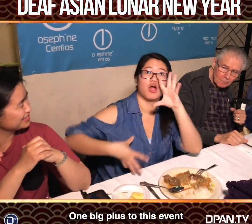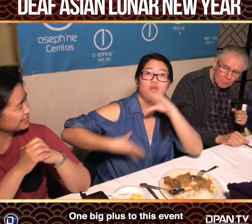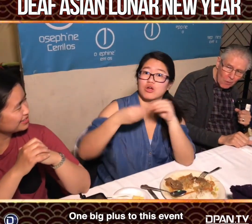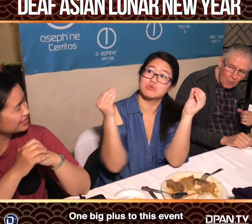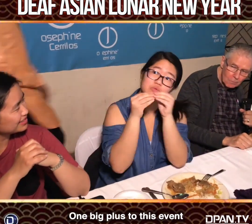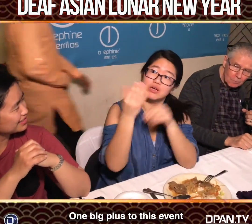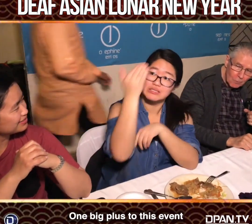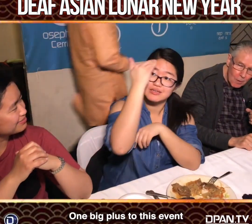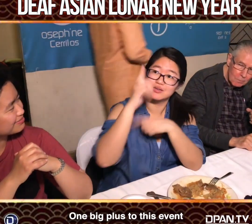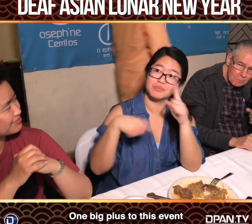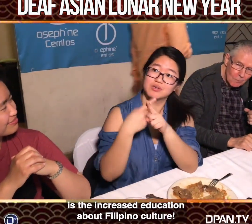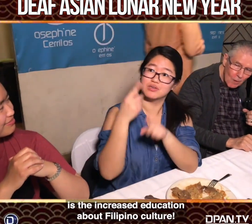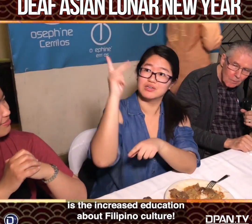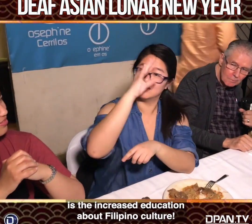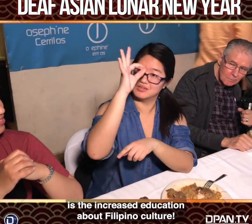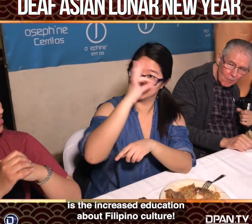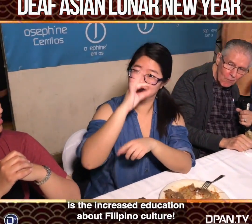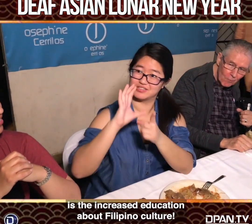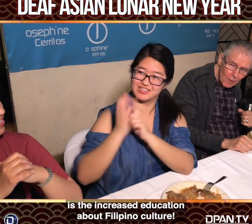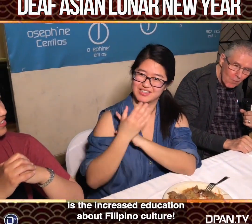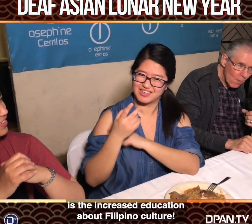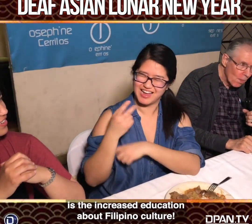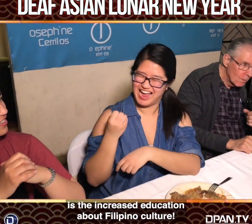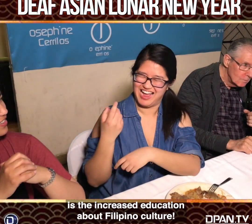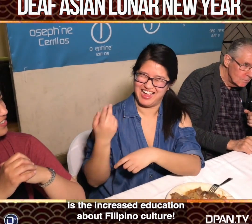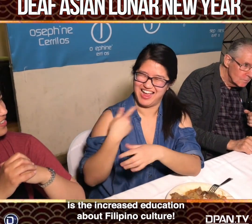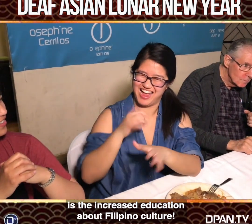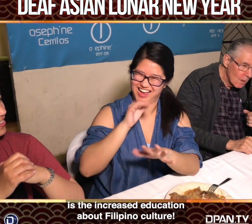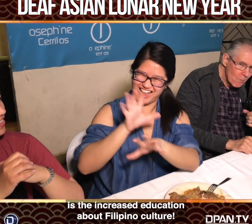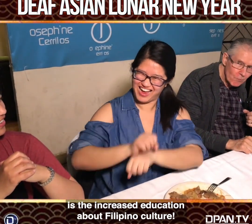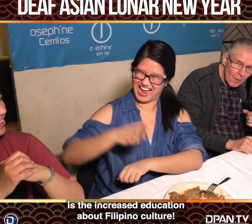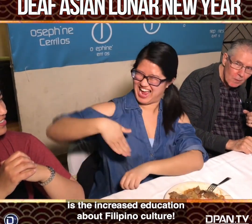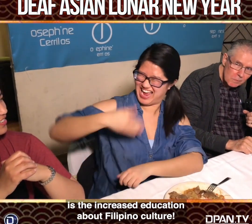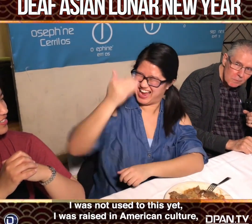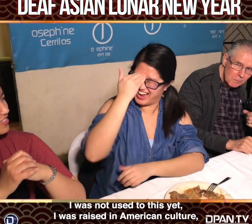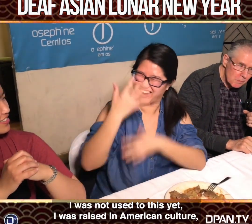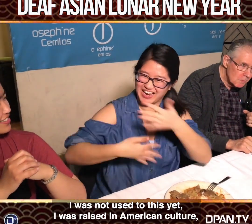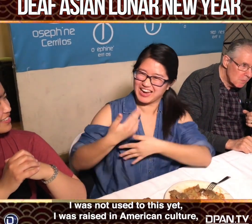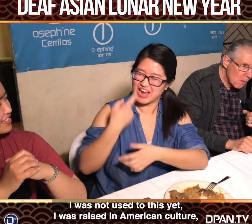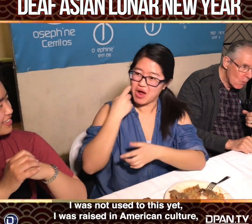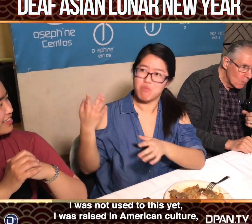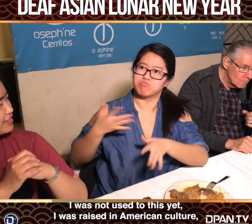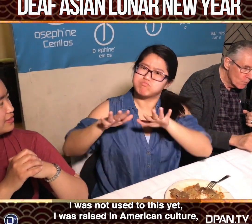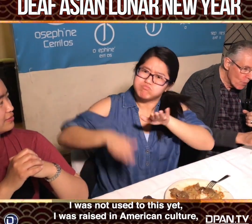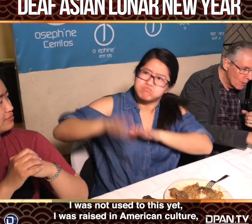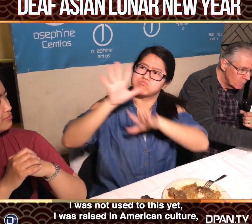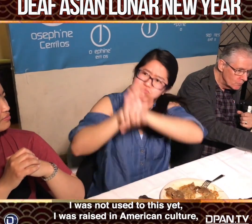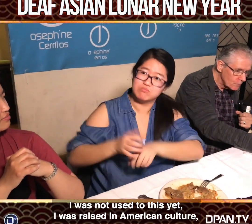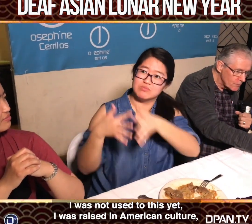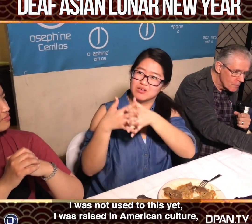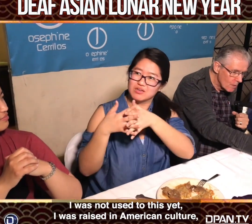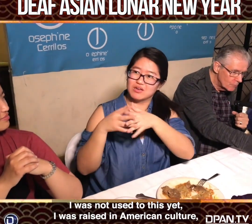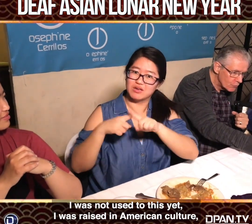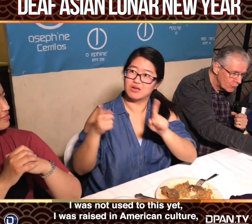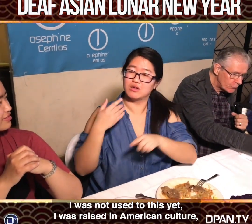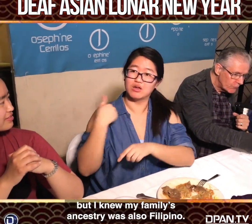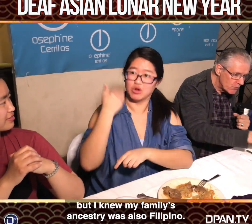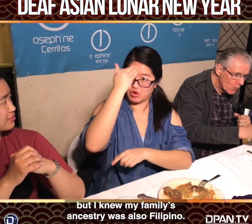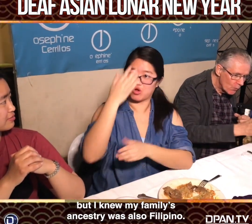One big plus to this event is the increased education about Filipino culture. I was not used to this yet. I was raised in American